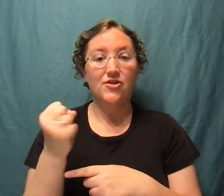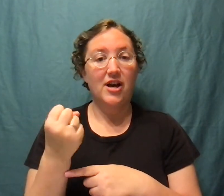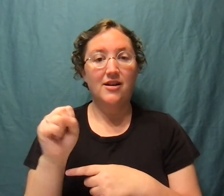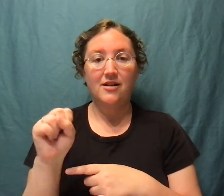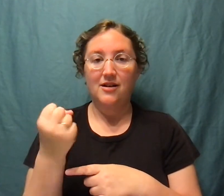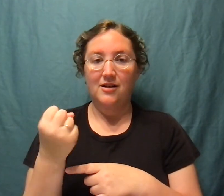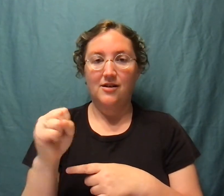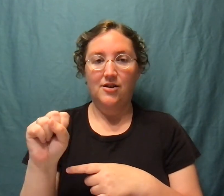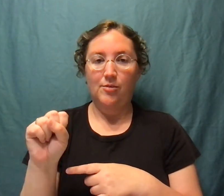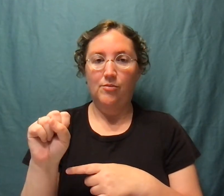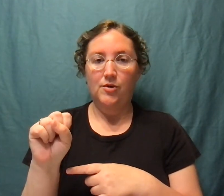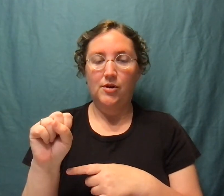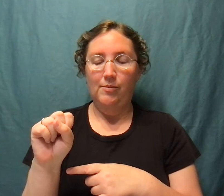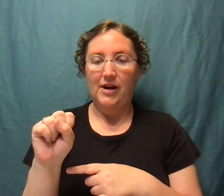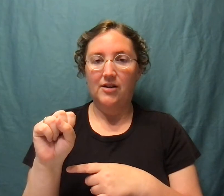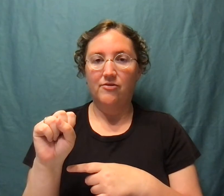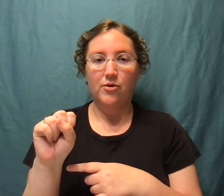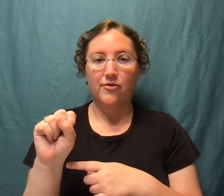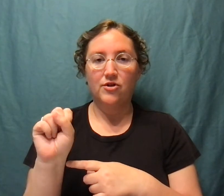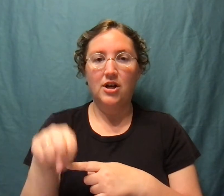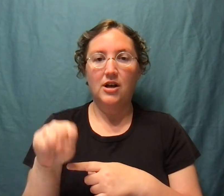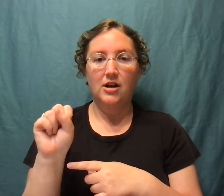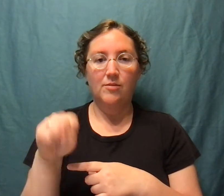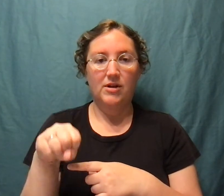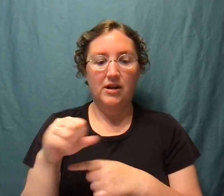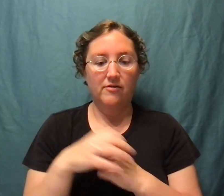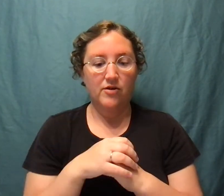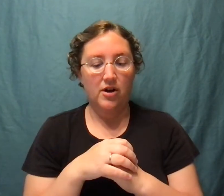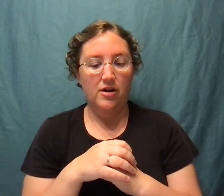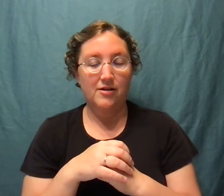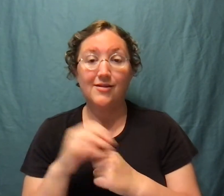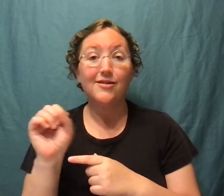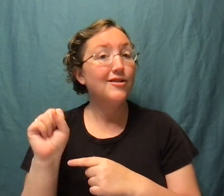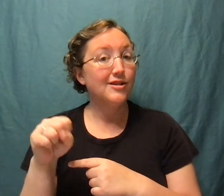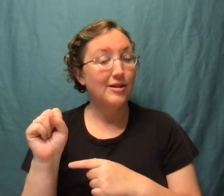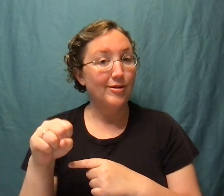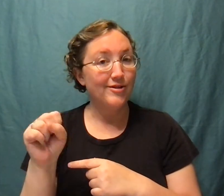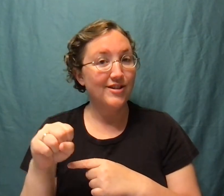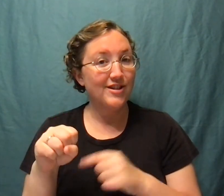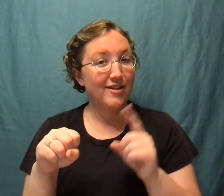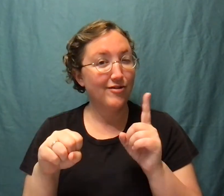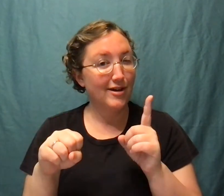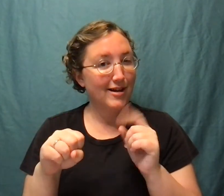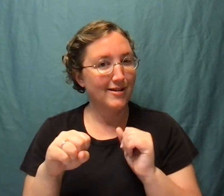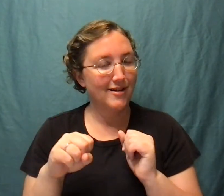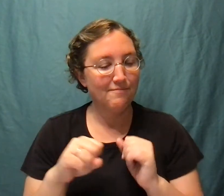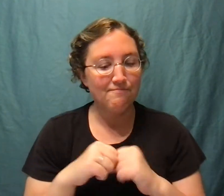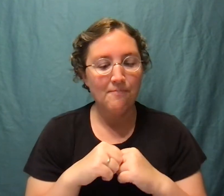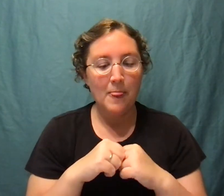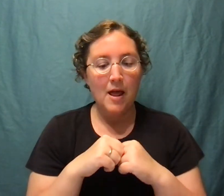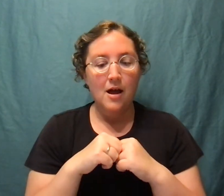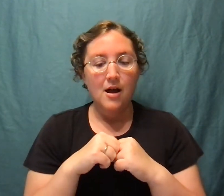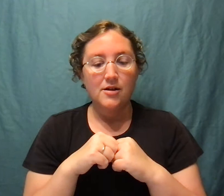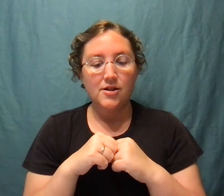head, back and forth for shake, and up and down for nod. Looks similar to the sign for yes, huh? So,